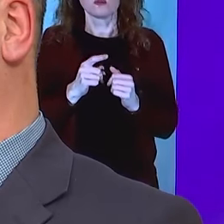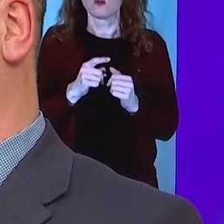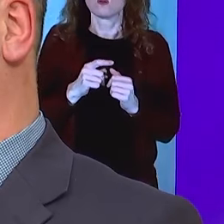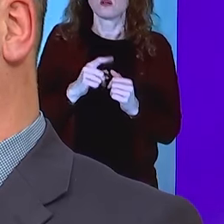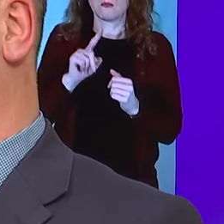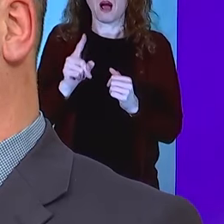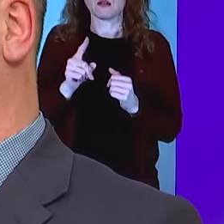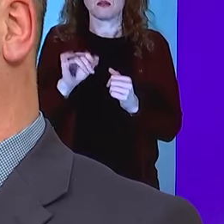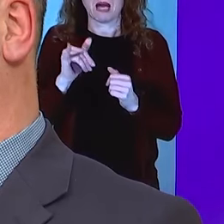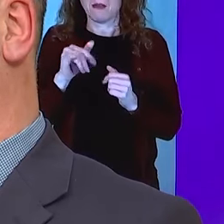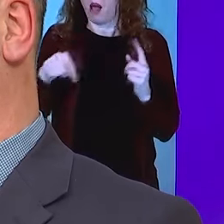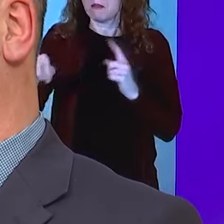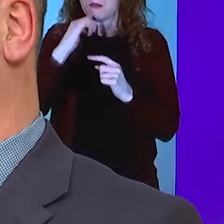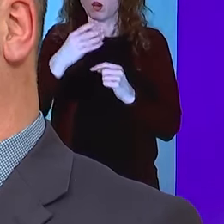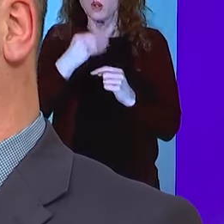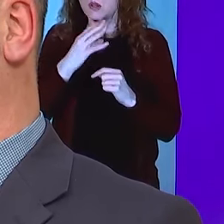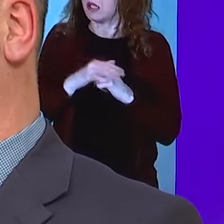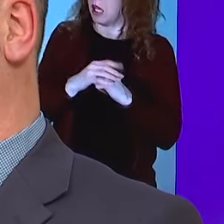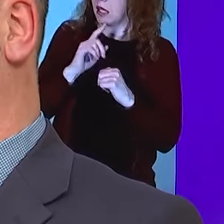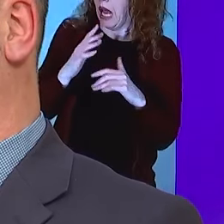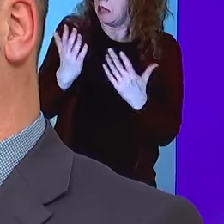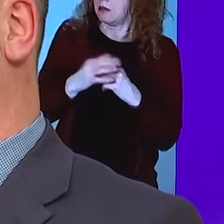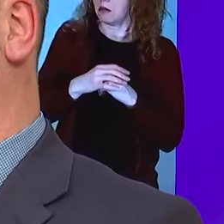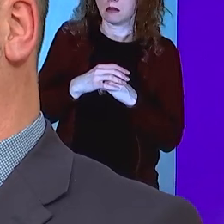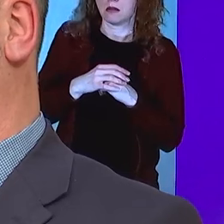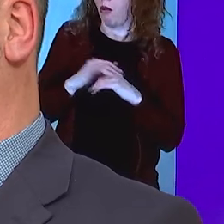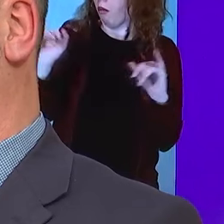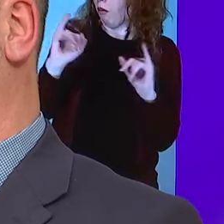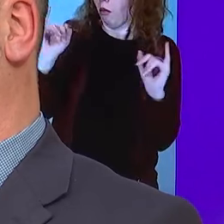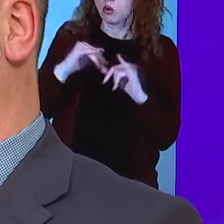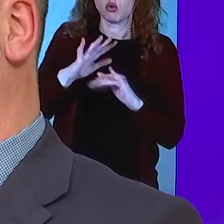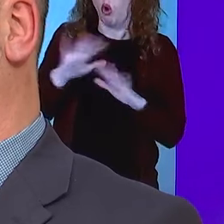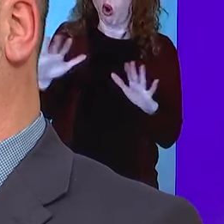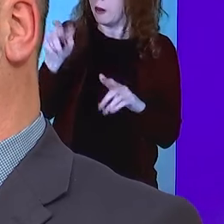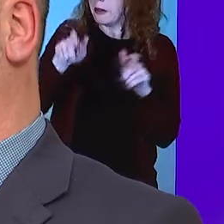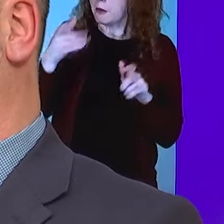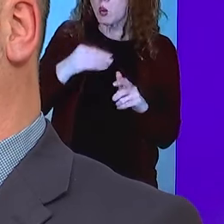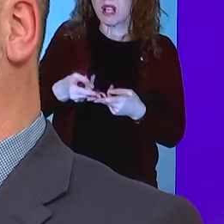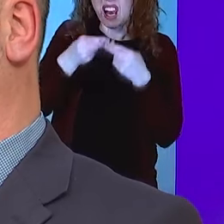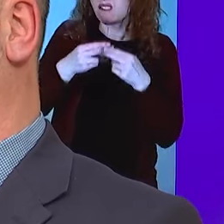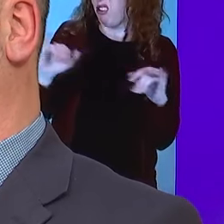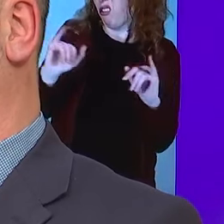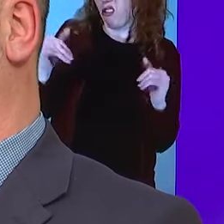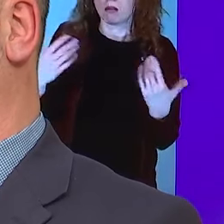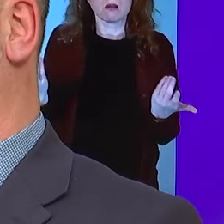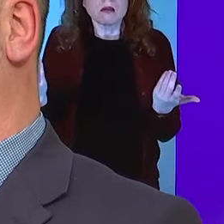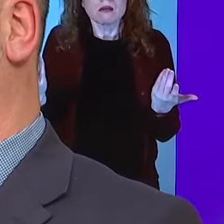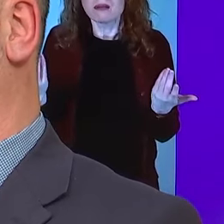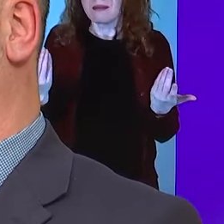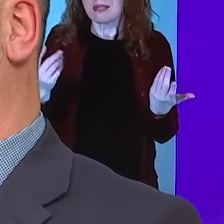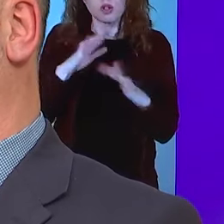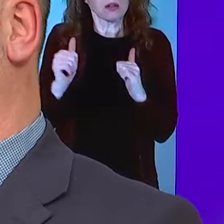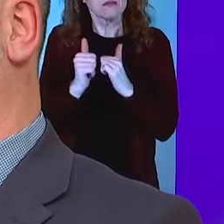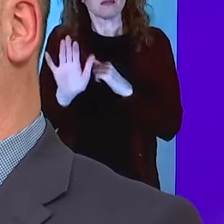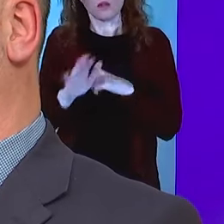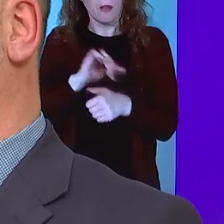it might be used by other people. And I was like, heaven forbid, you know, people should use the lift. So I said, you know, I don't think that's the best thing